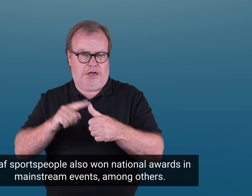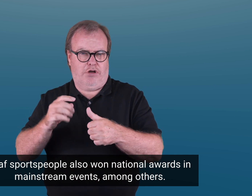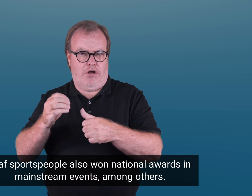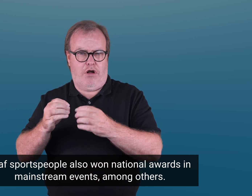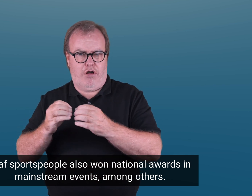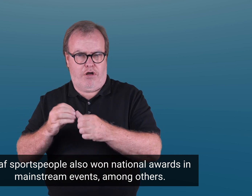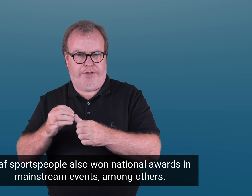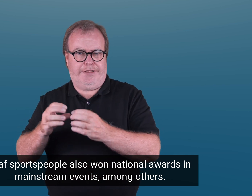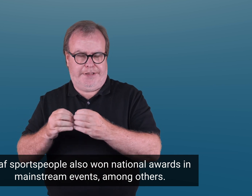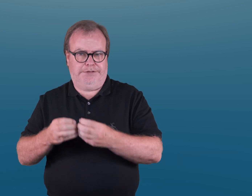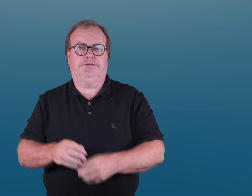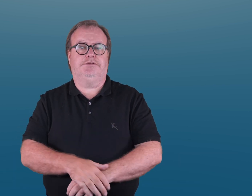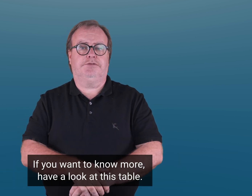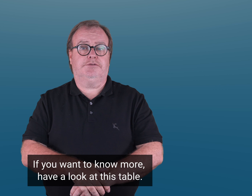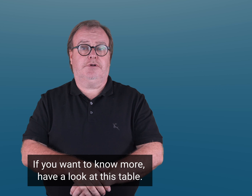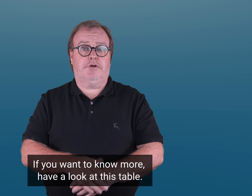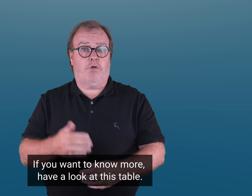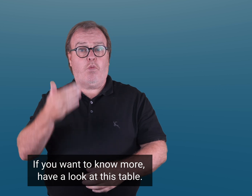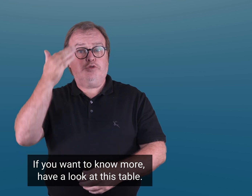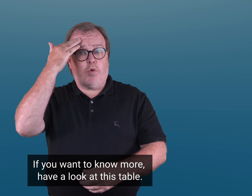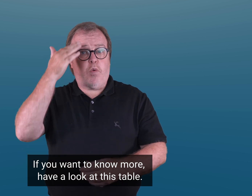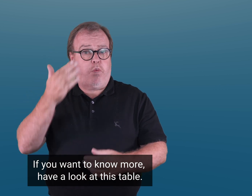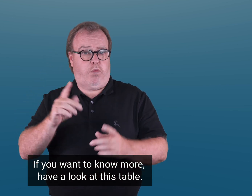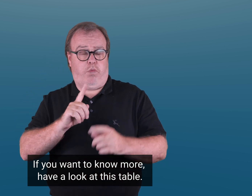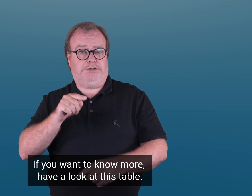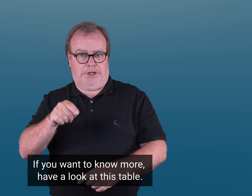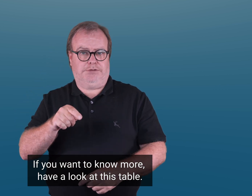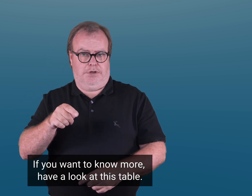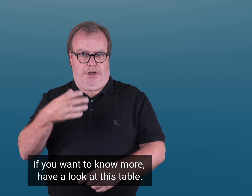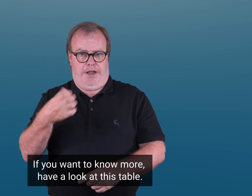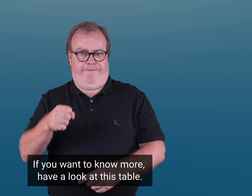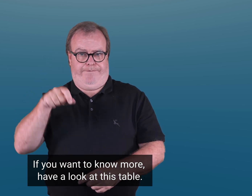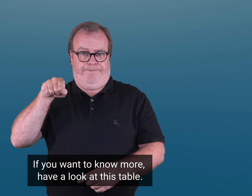If you want to know more, have a look at this table.